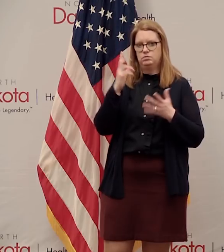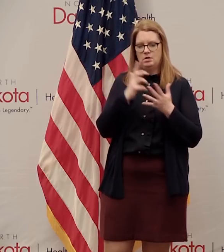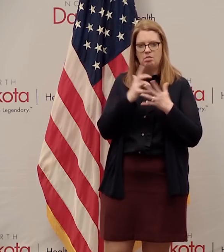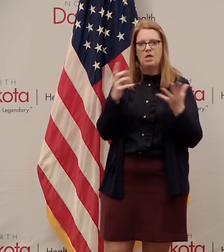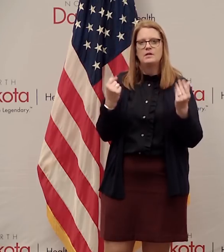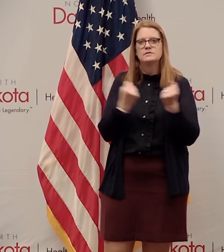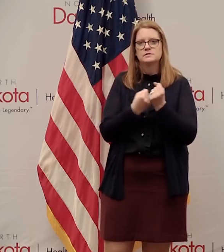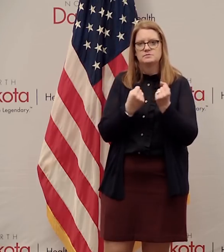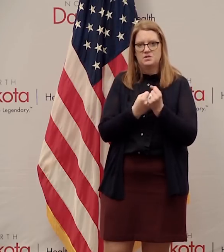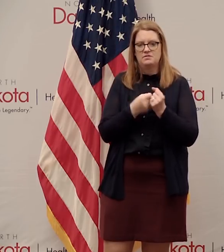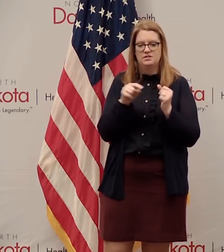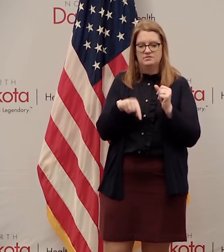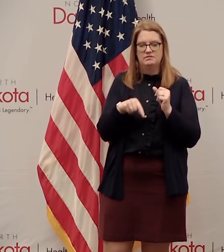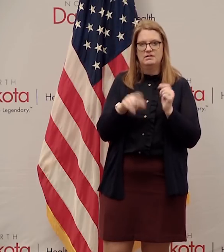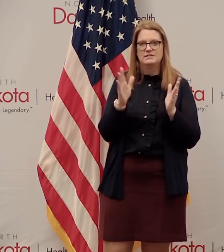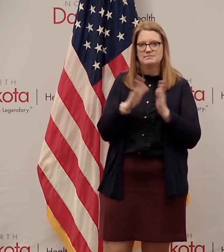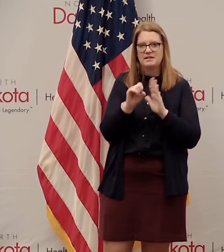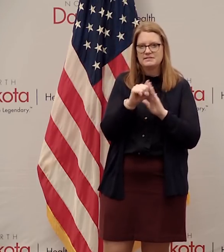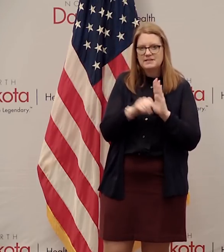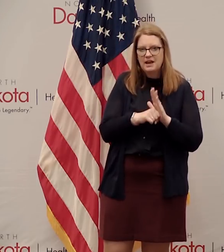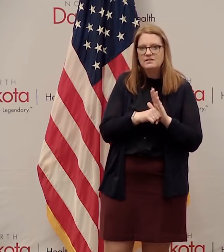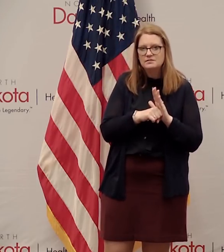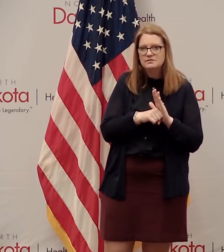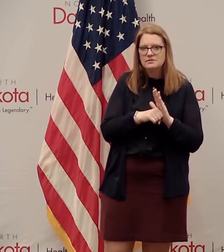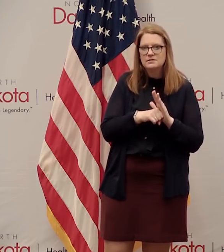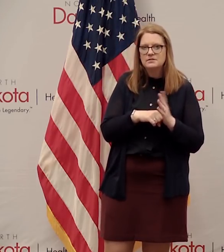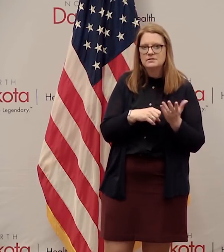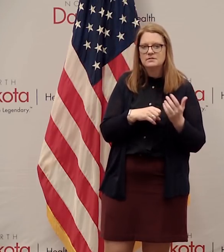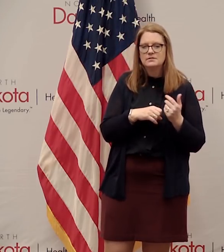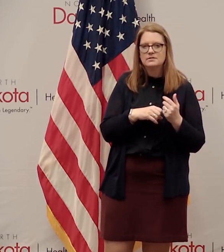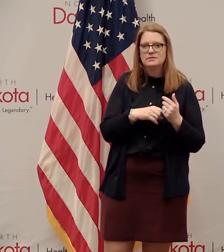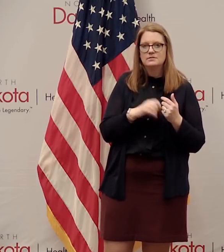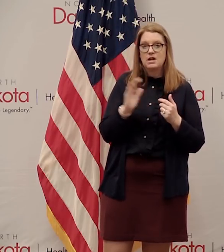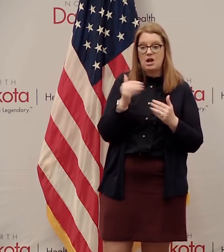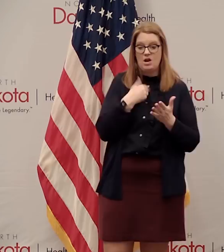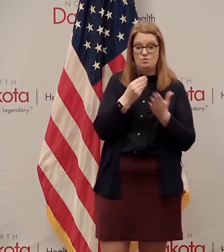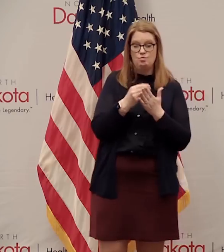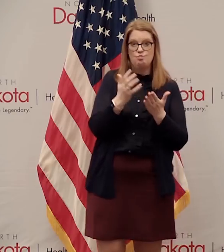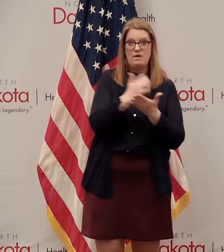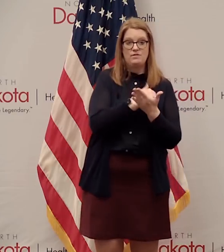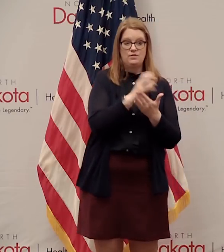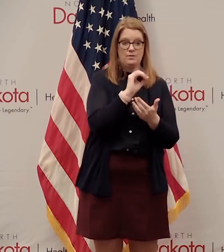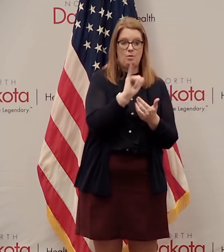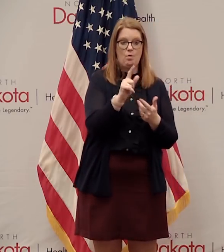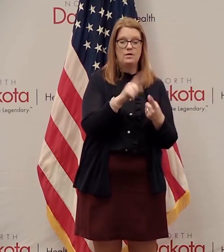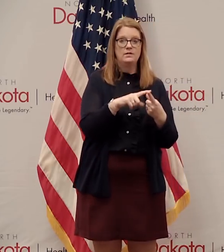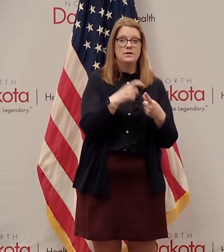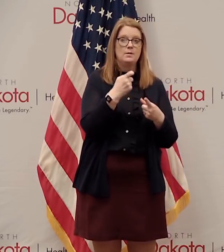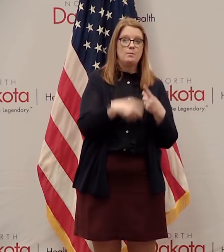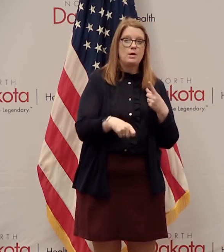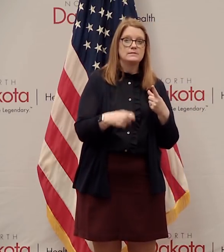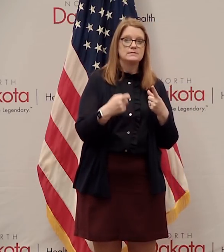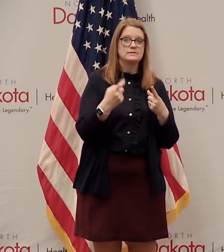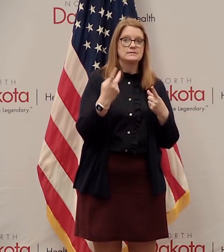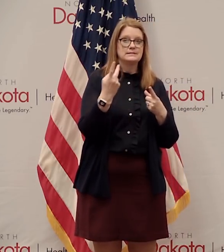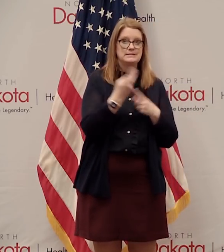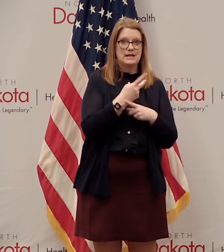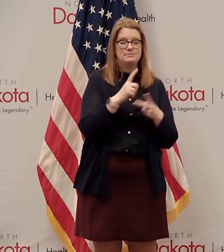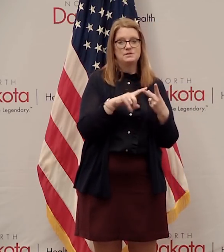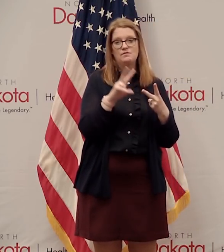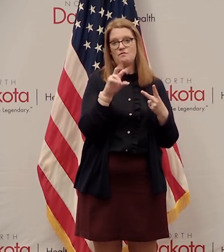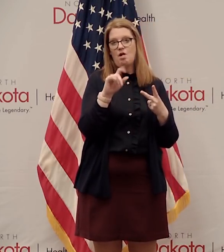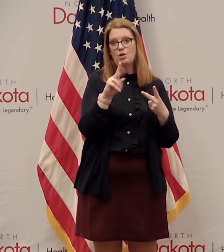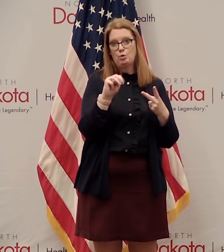support for a small state like ours to cover what we do, because our revenue from oil is two things: it's price times